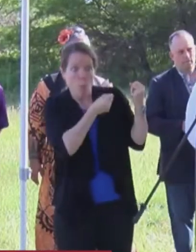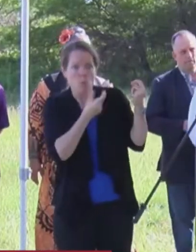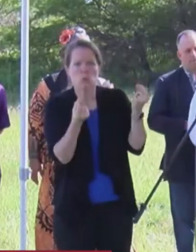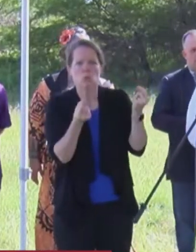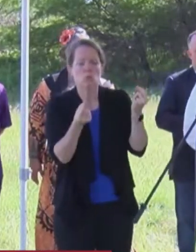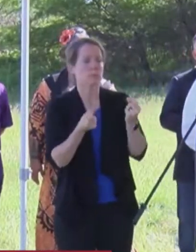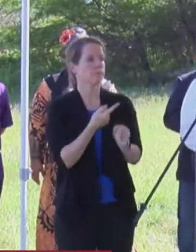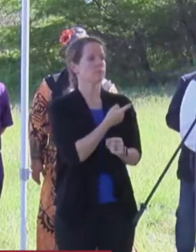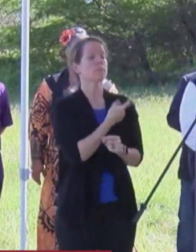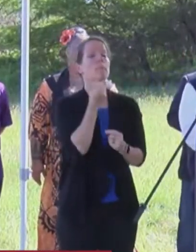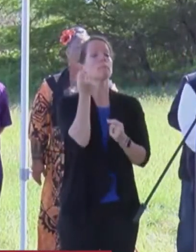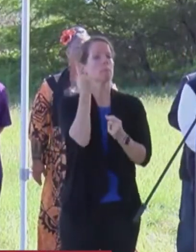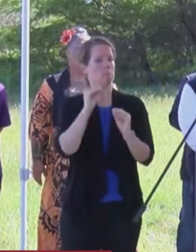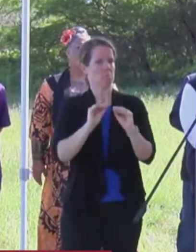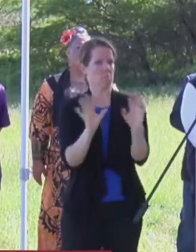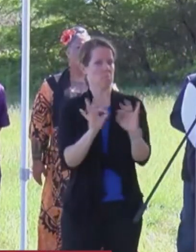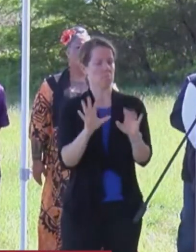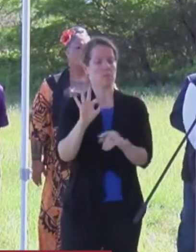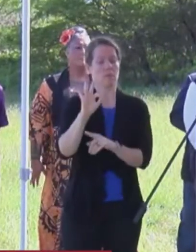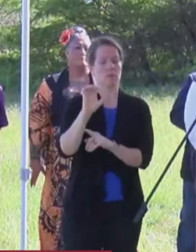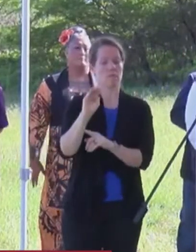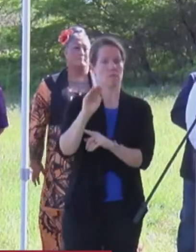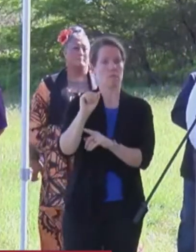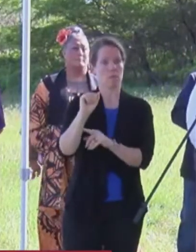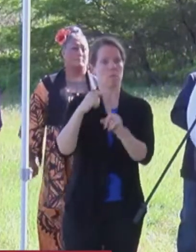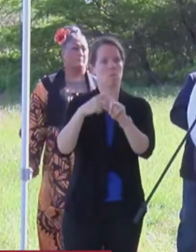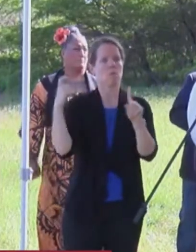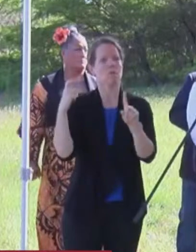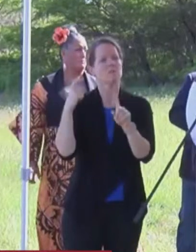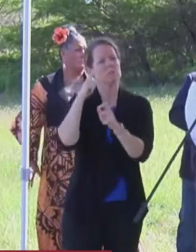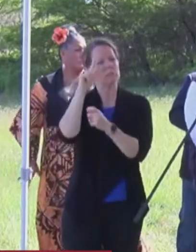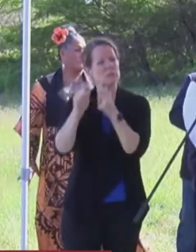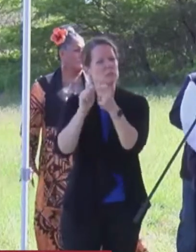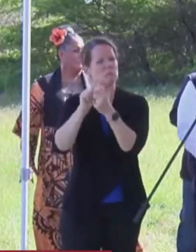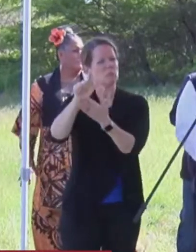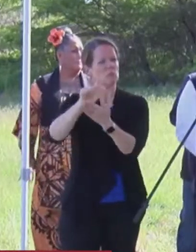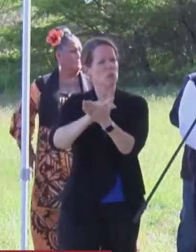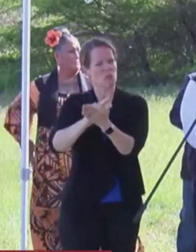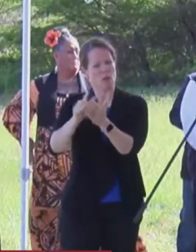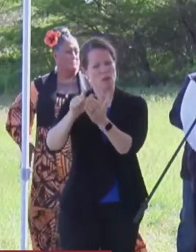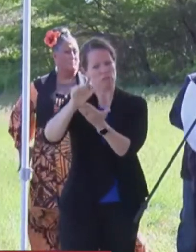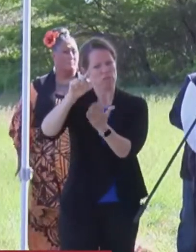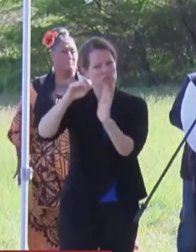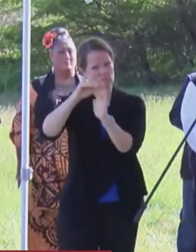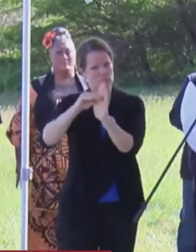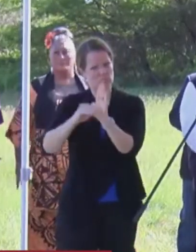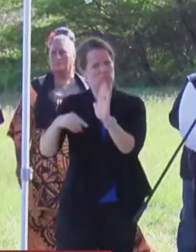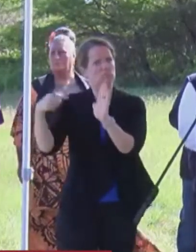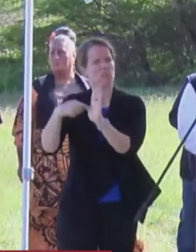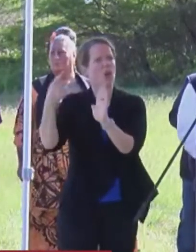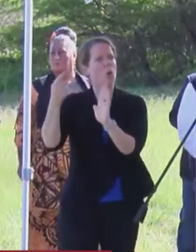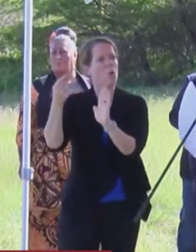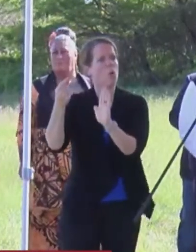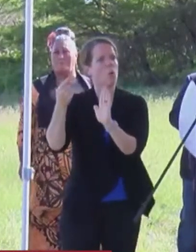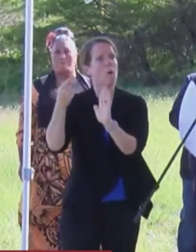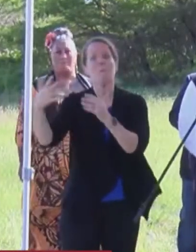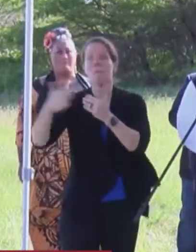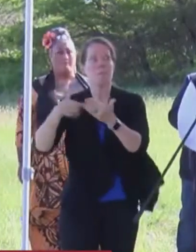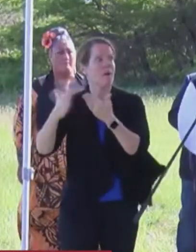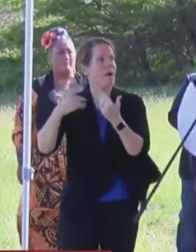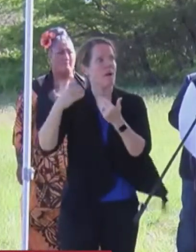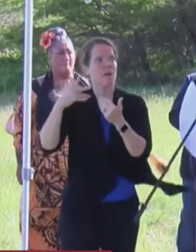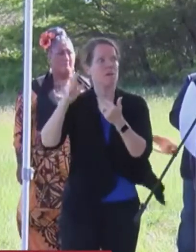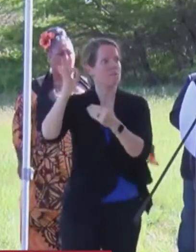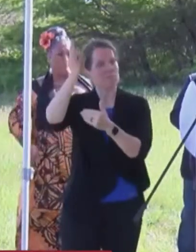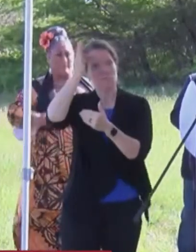FEMA is funded through what's called the Fund Code 6 line. That is no year money. Congress puts money into that, and if there's a FEMA